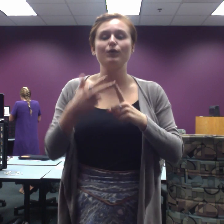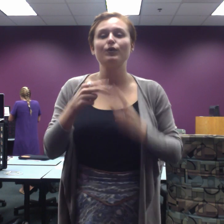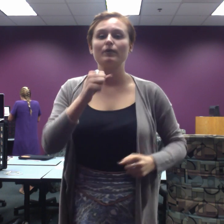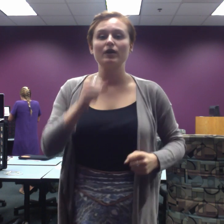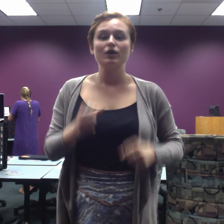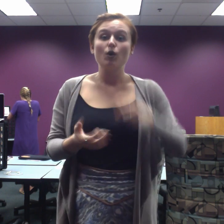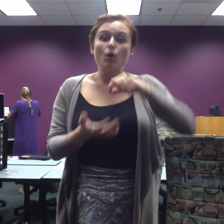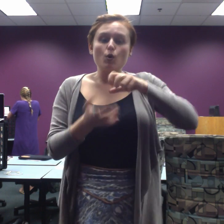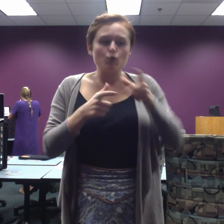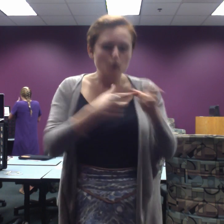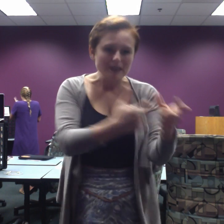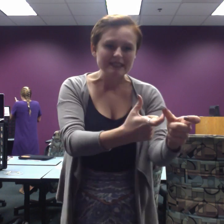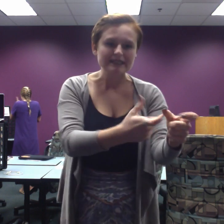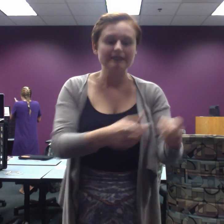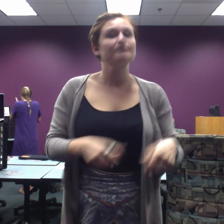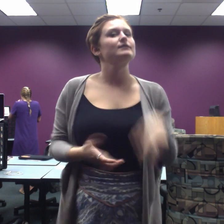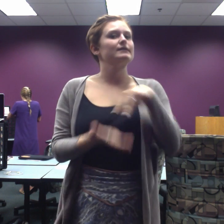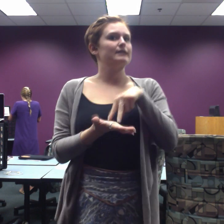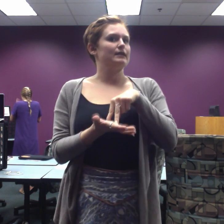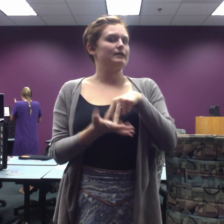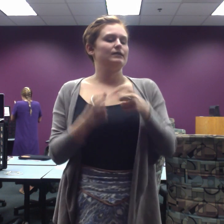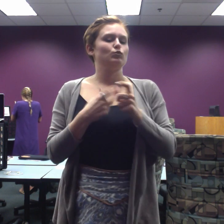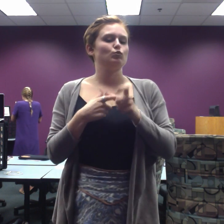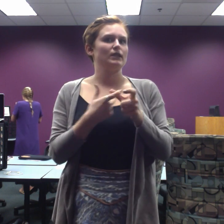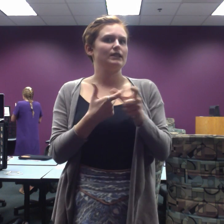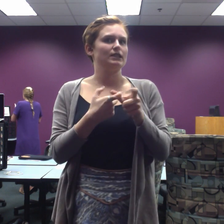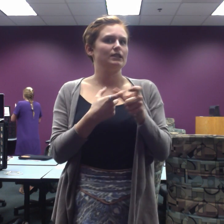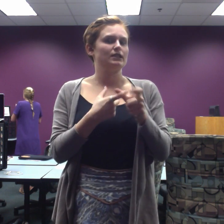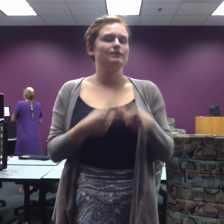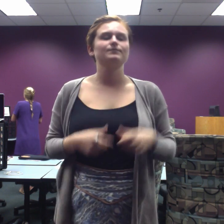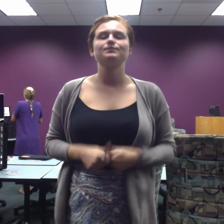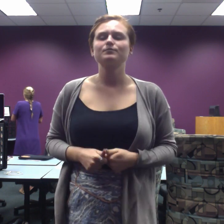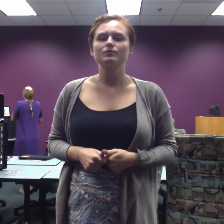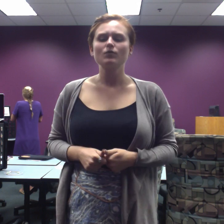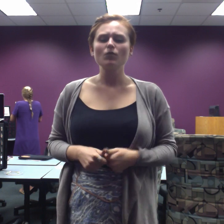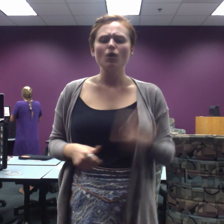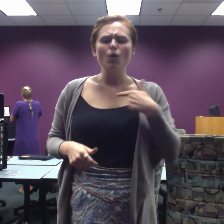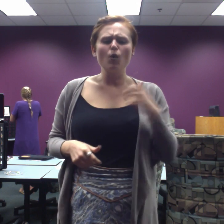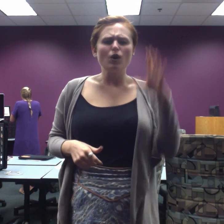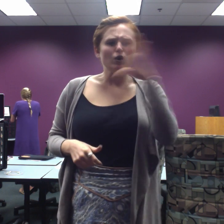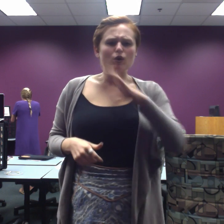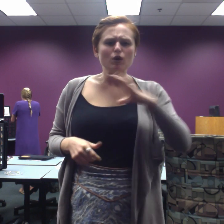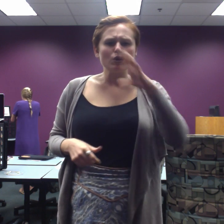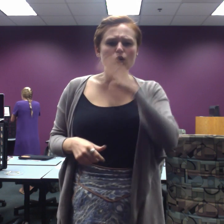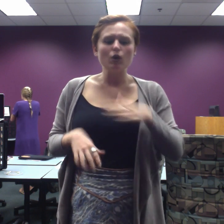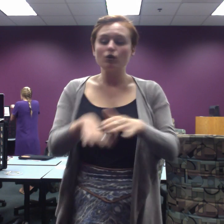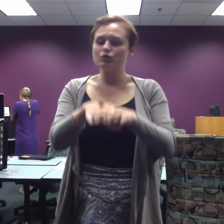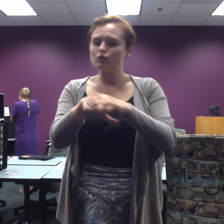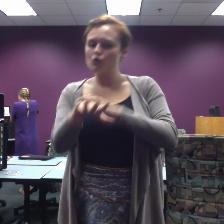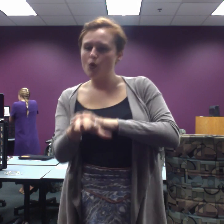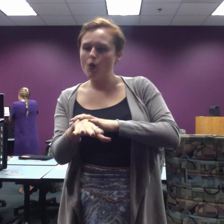And so what we'll do is we'll measure how fast or how slow we breathe in and